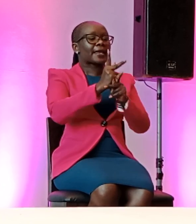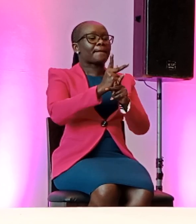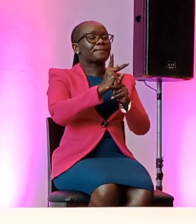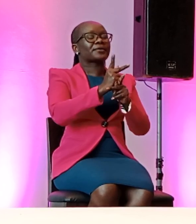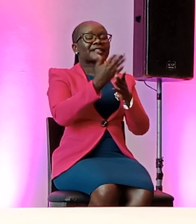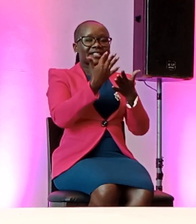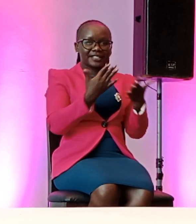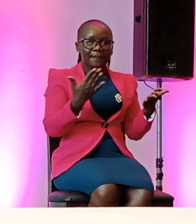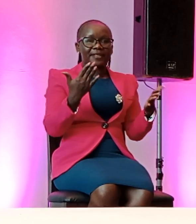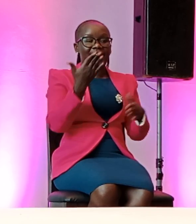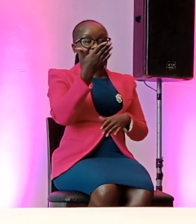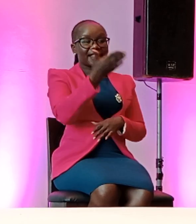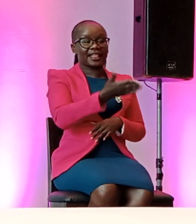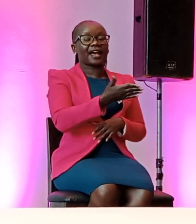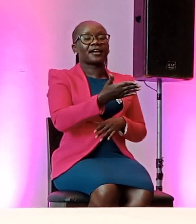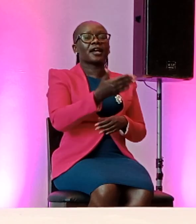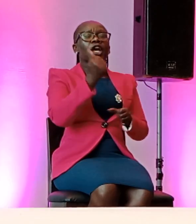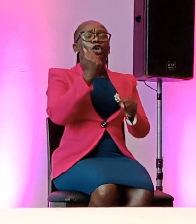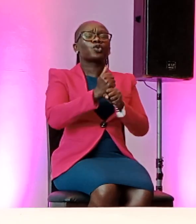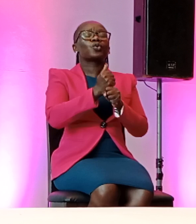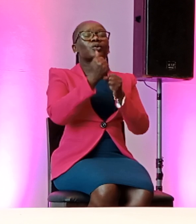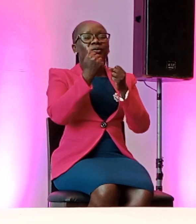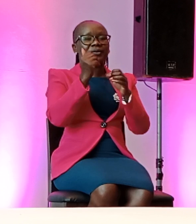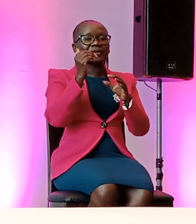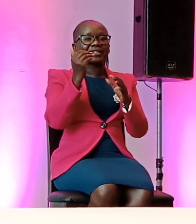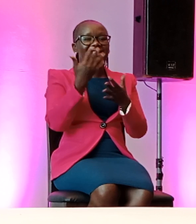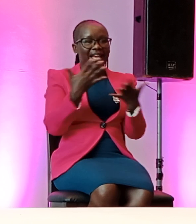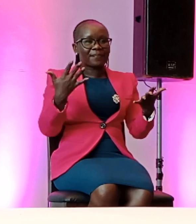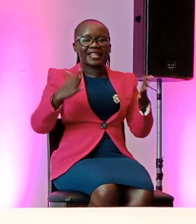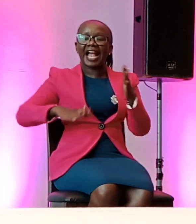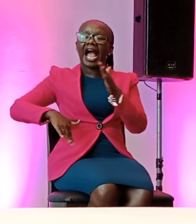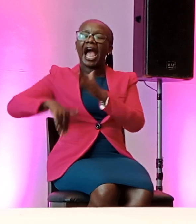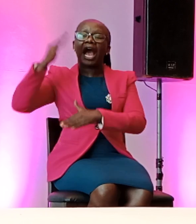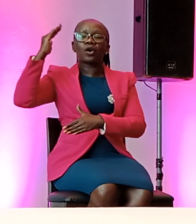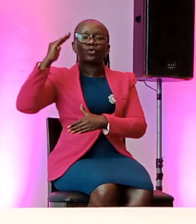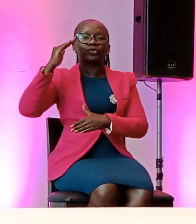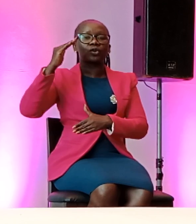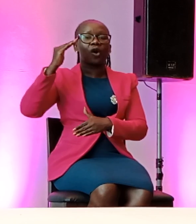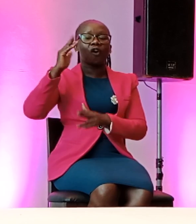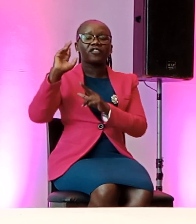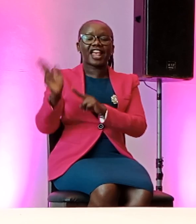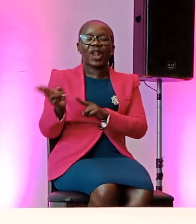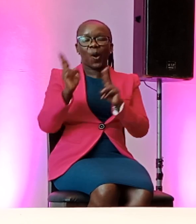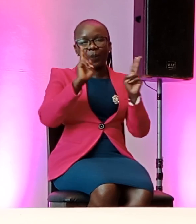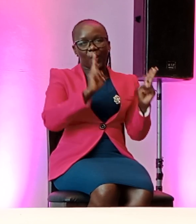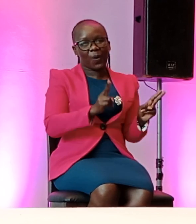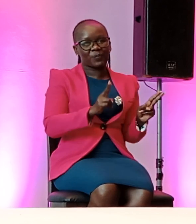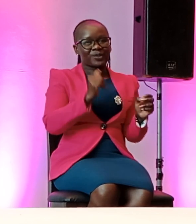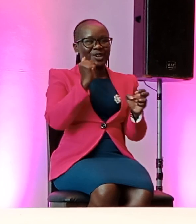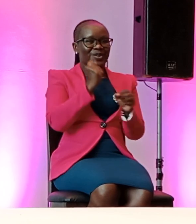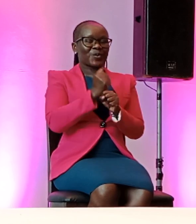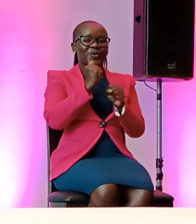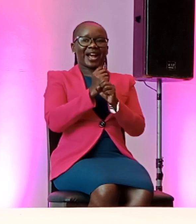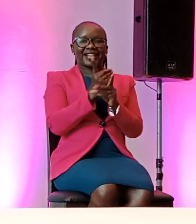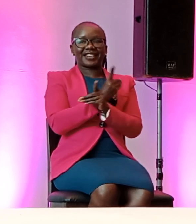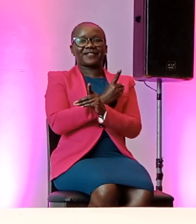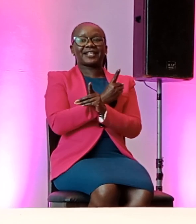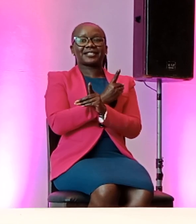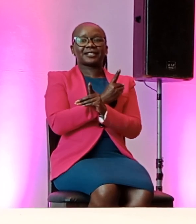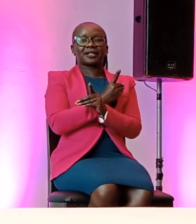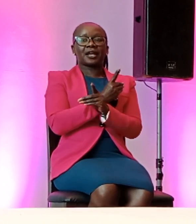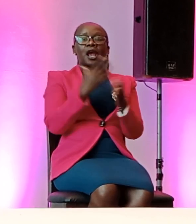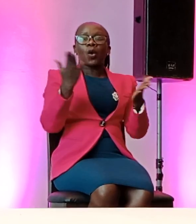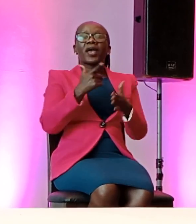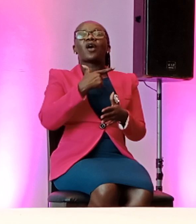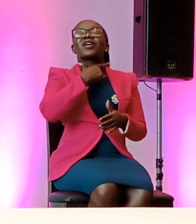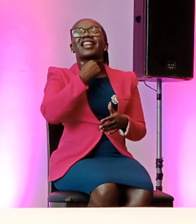mark, do something out of the norm as a woman, whether